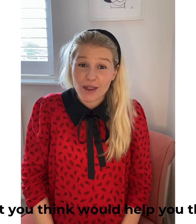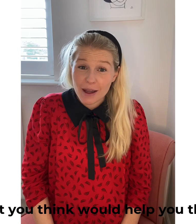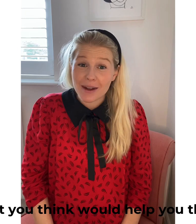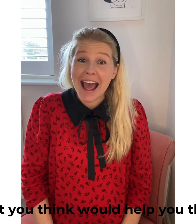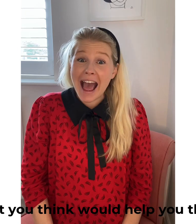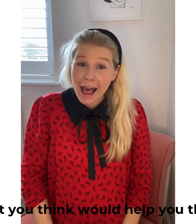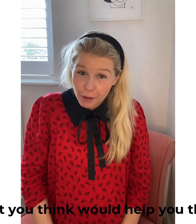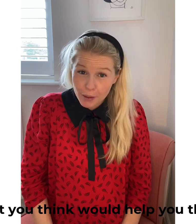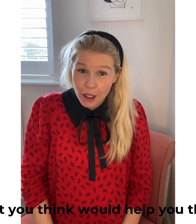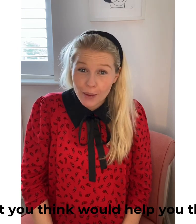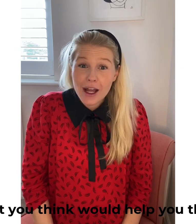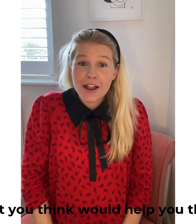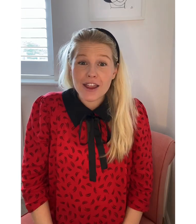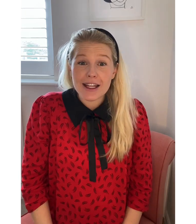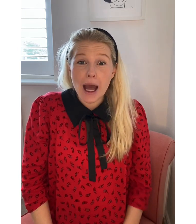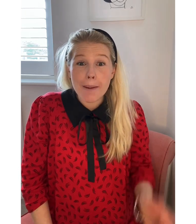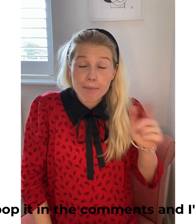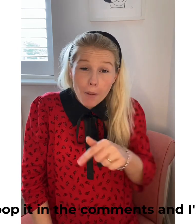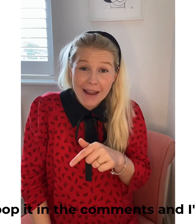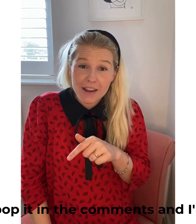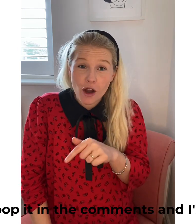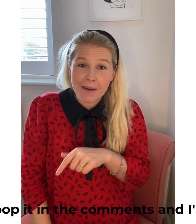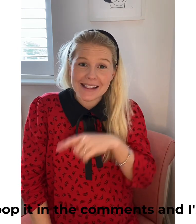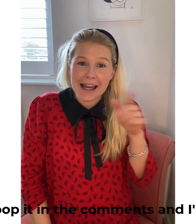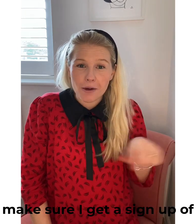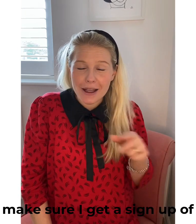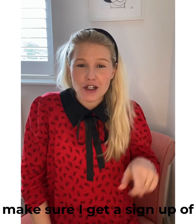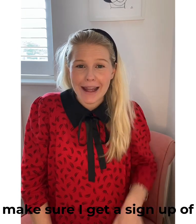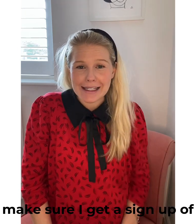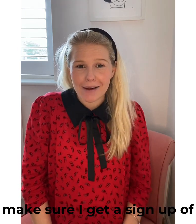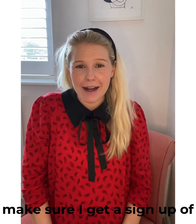would help you, then pop it in the comments and I'll make sure I get a sign up of